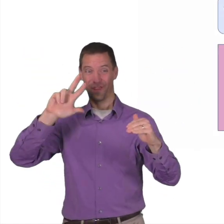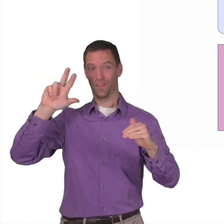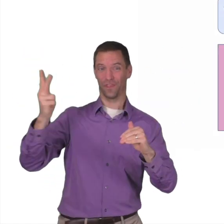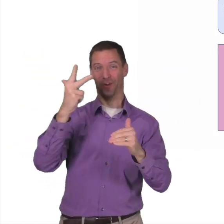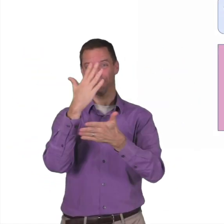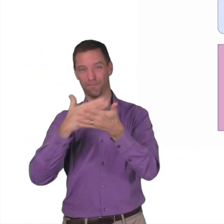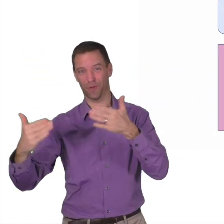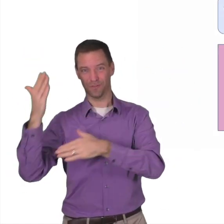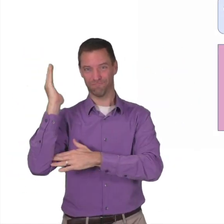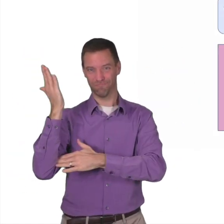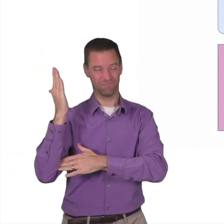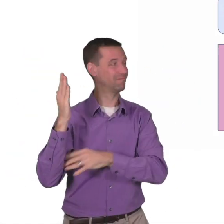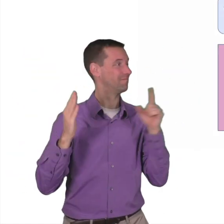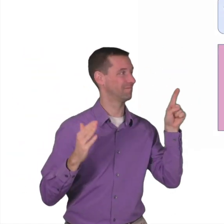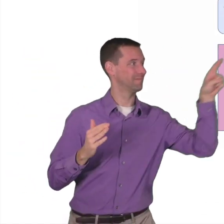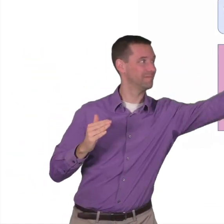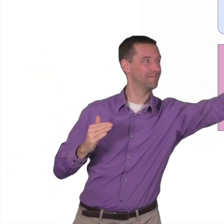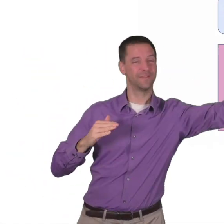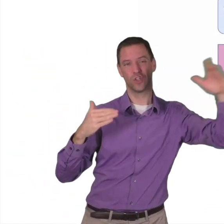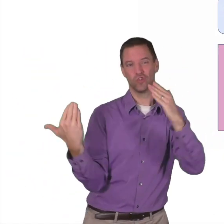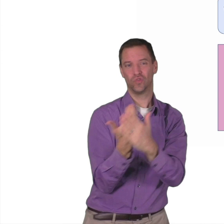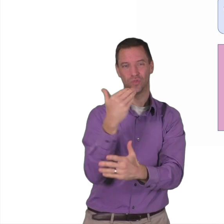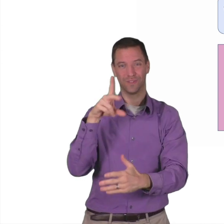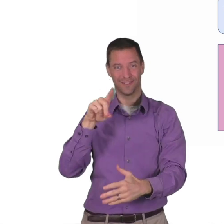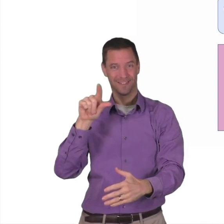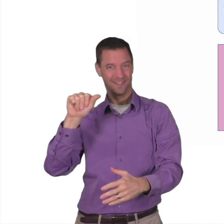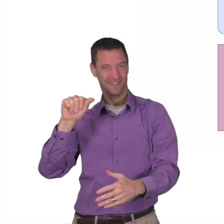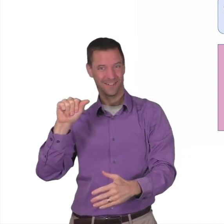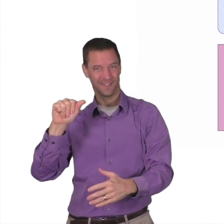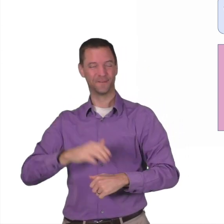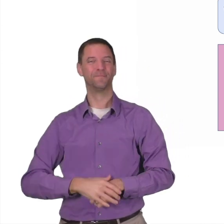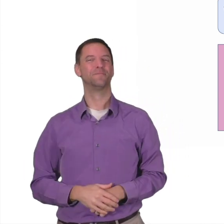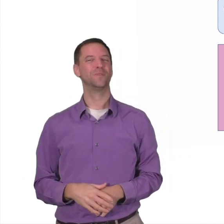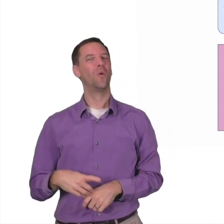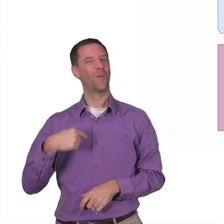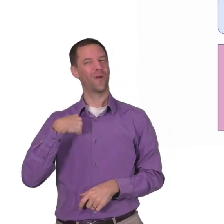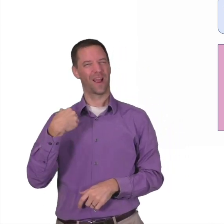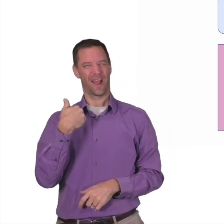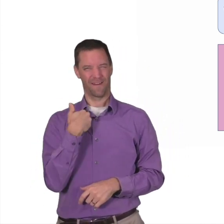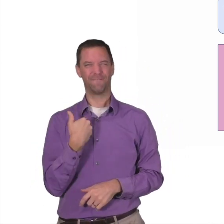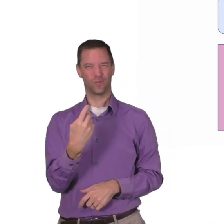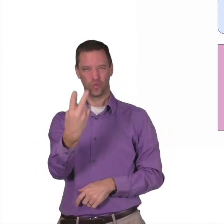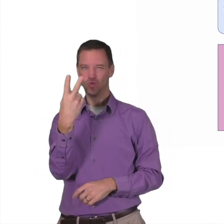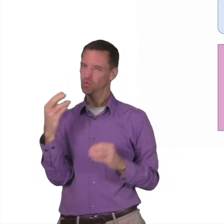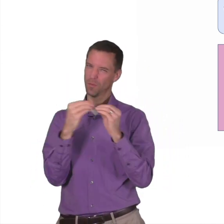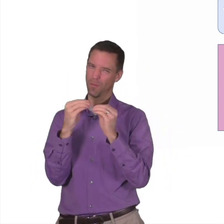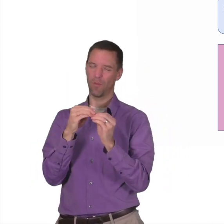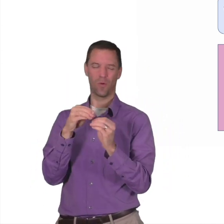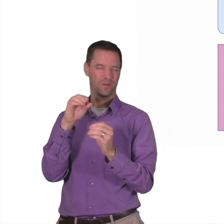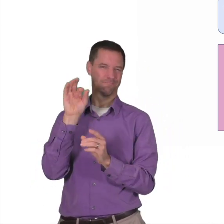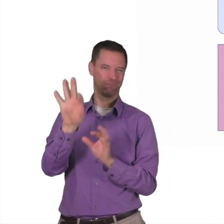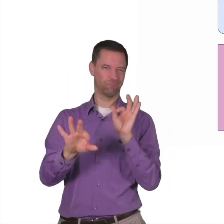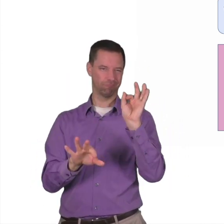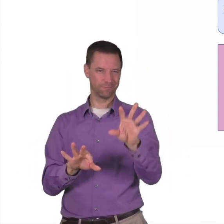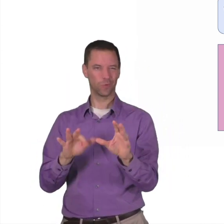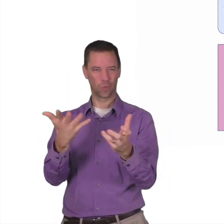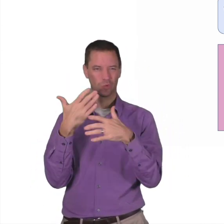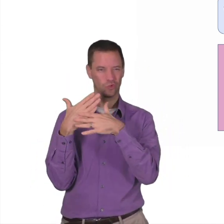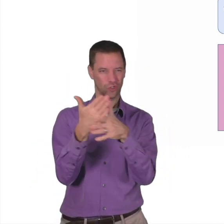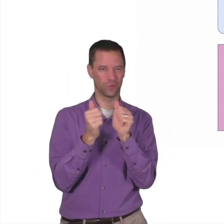So we are now in part 3 of the presentation, the new data. We just have 2 more